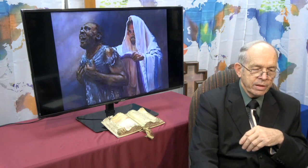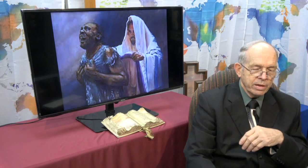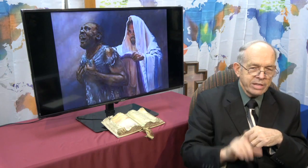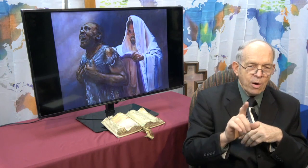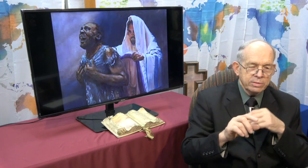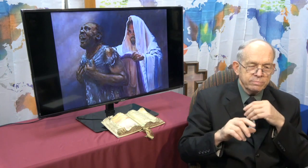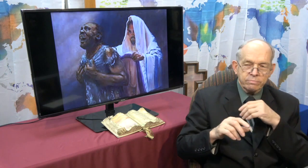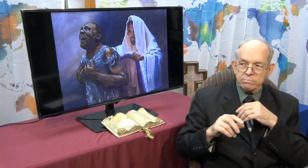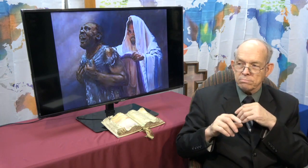Now,